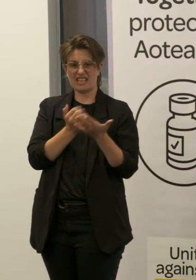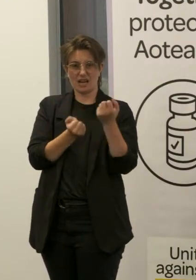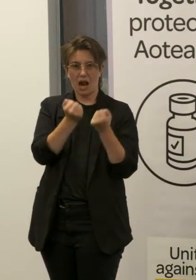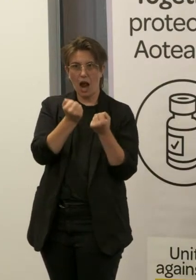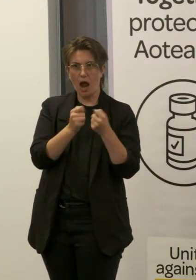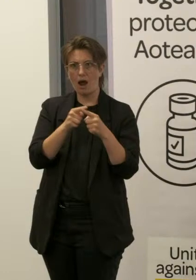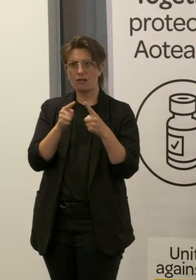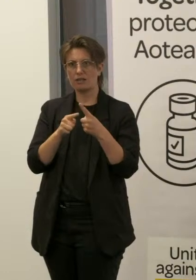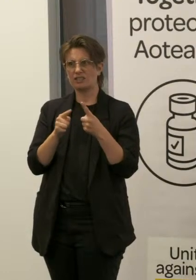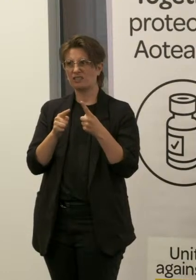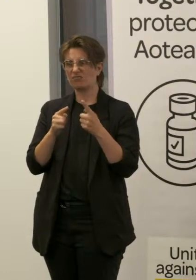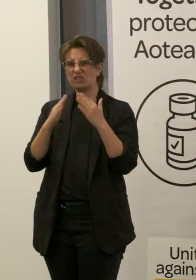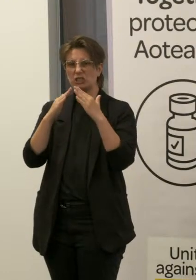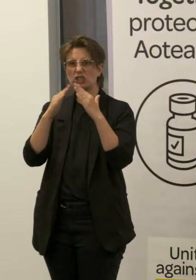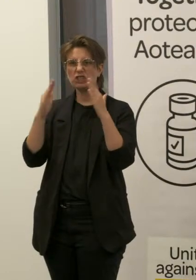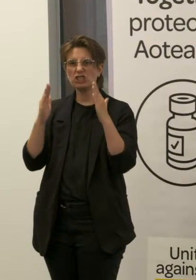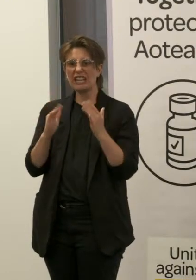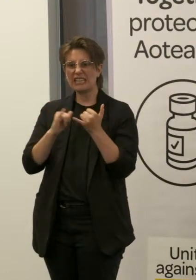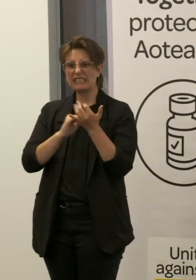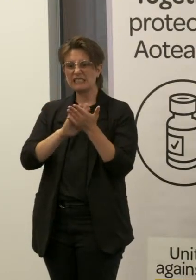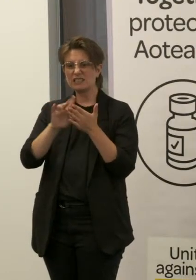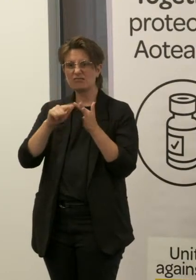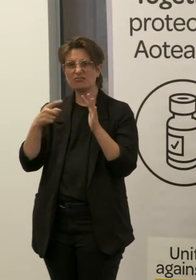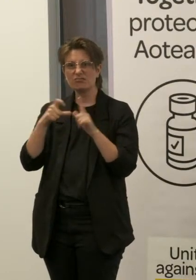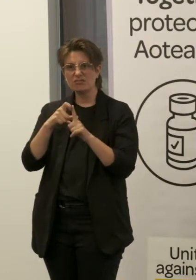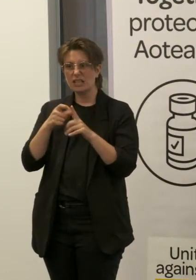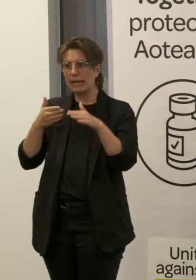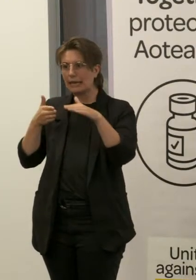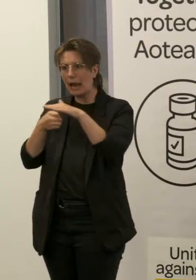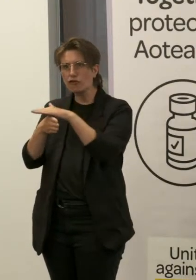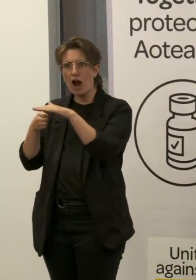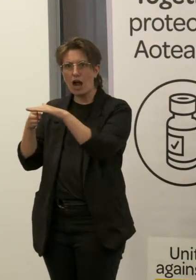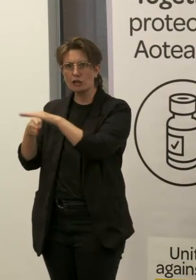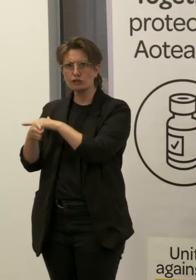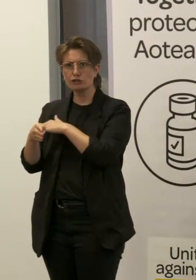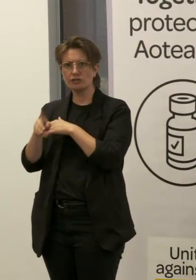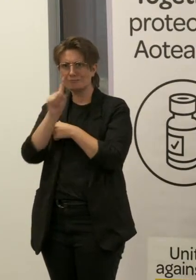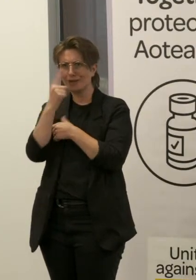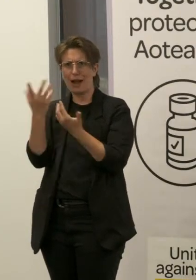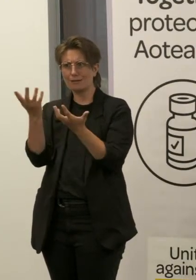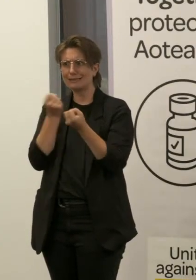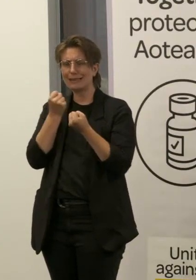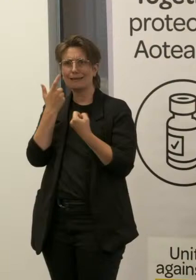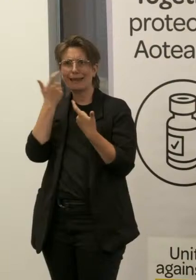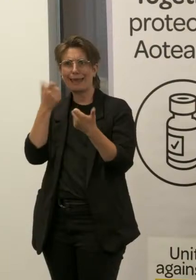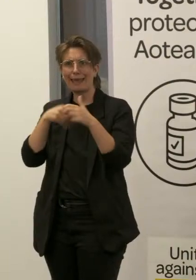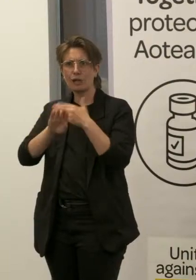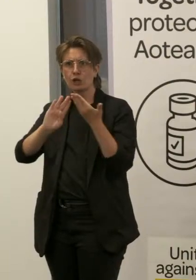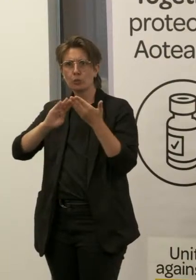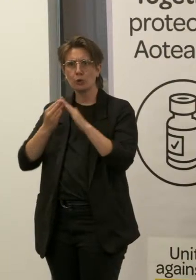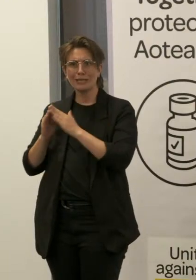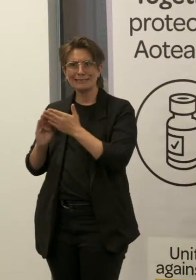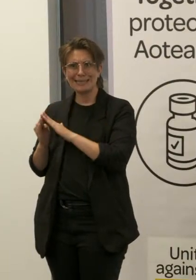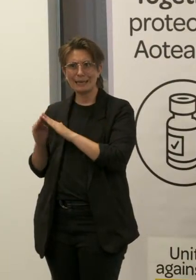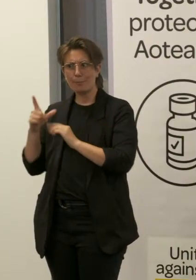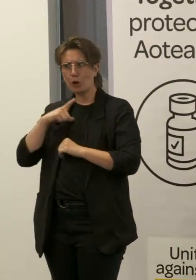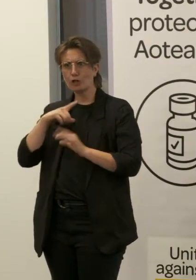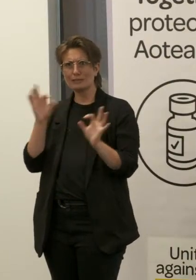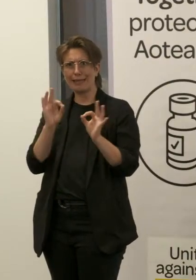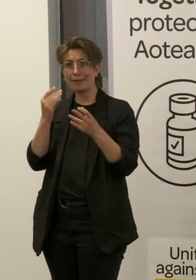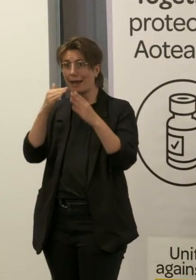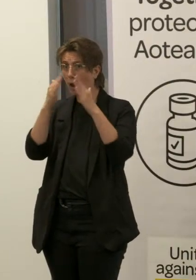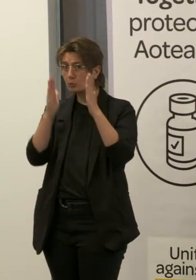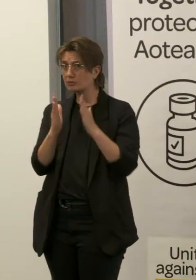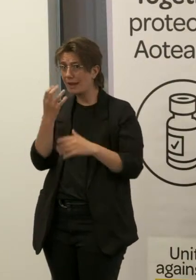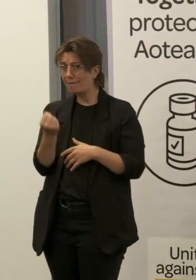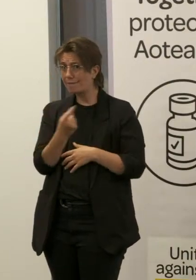protection that they care in the community that they require because they're not on houses? That's not what they're saying, are they? No. Can you